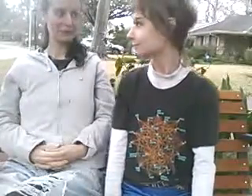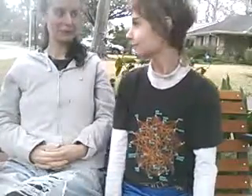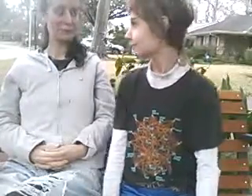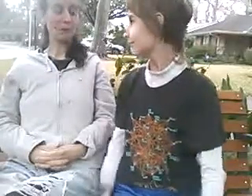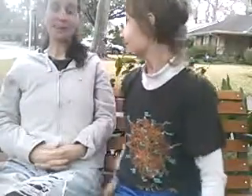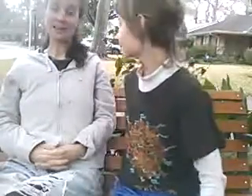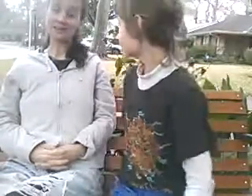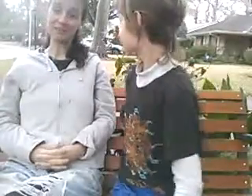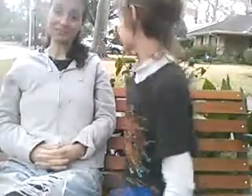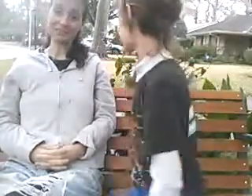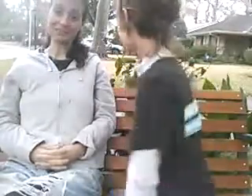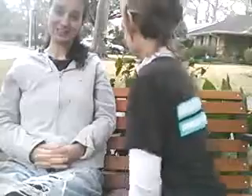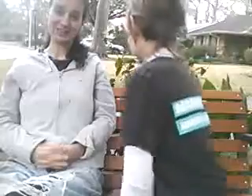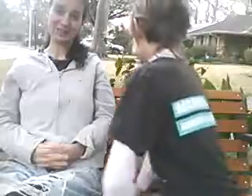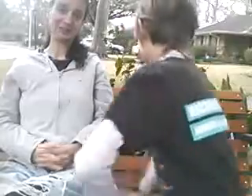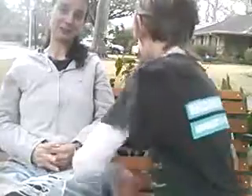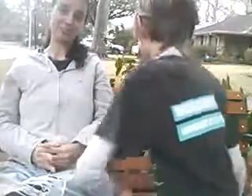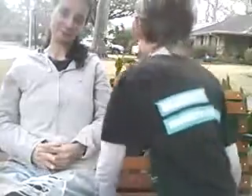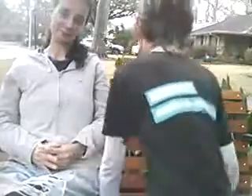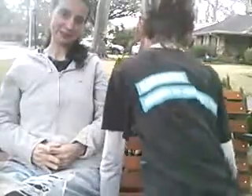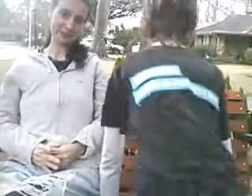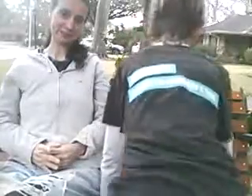But the one that I really loved was after a camping trip.